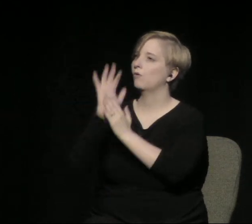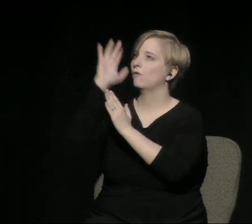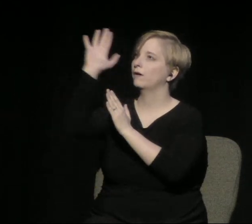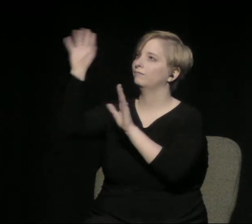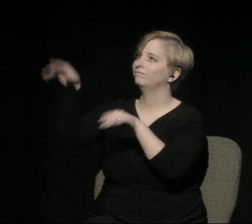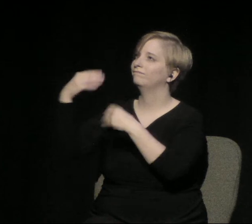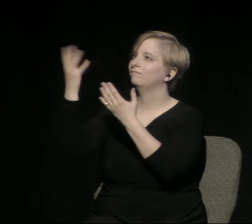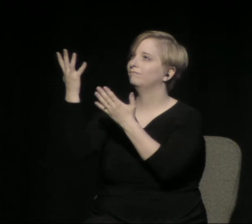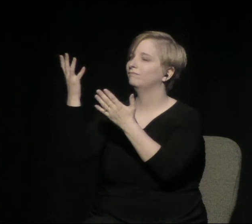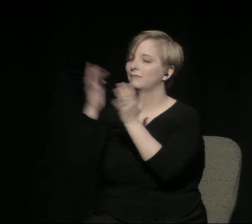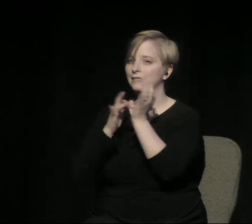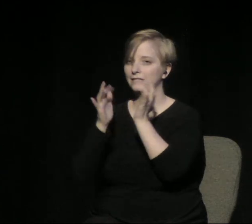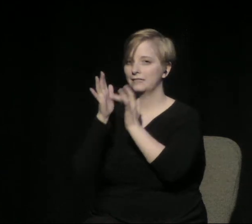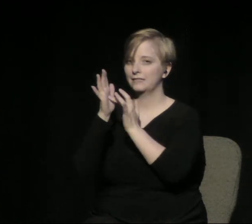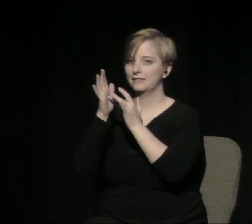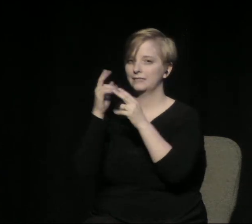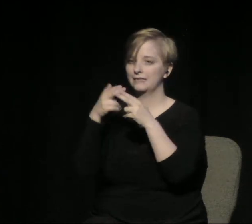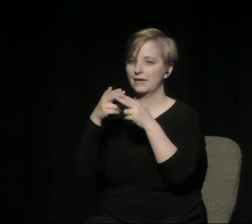amen.